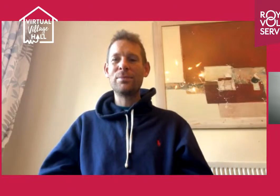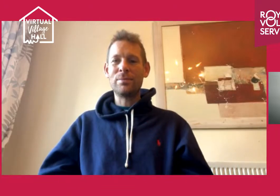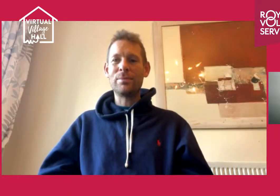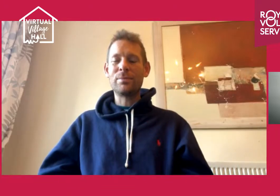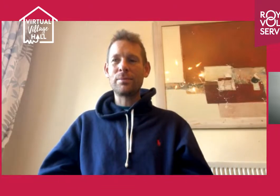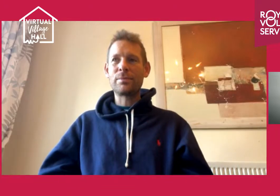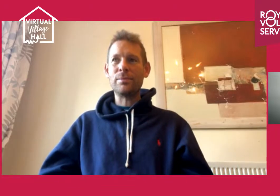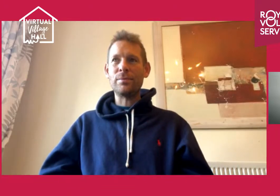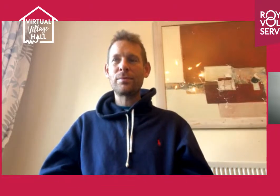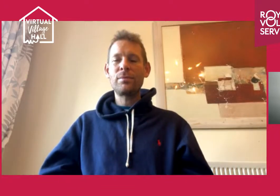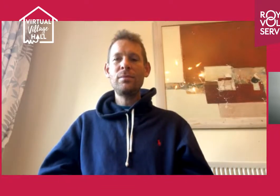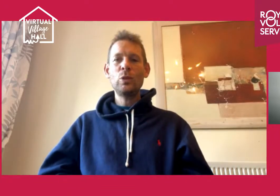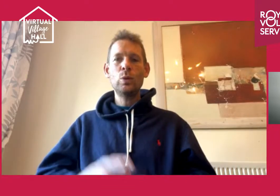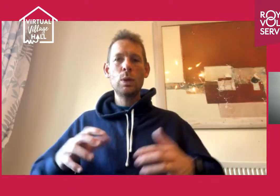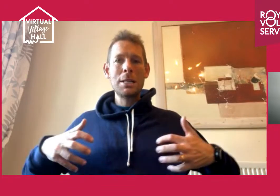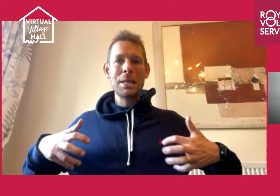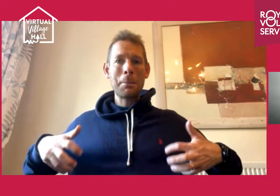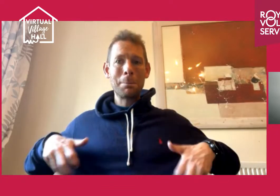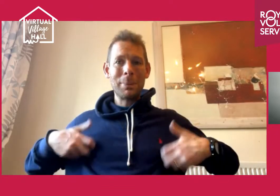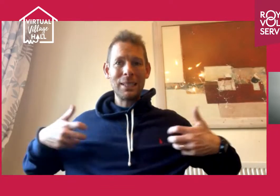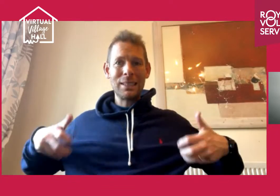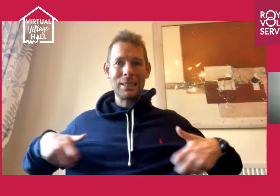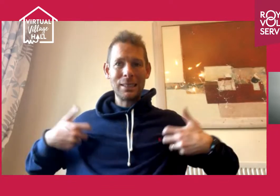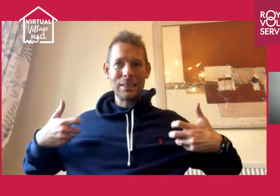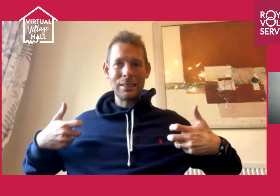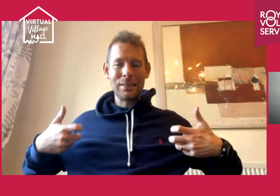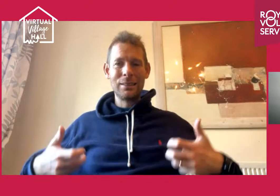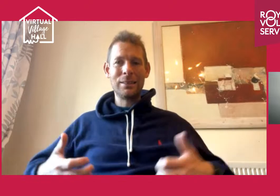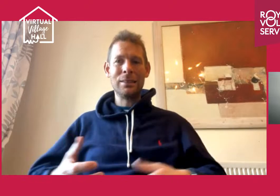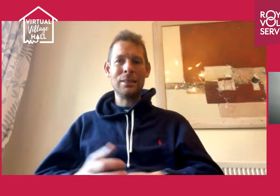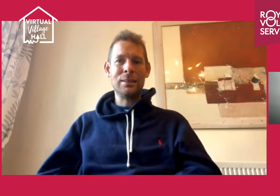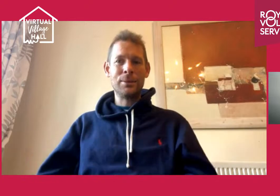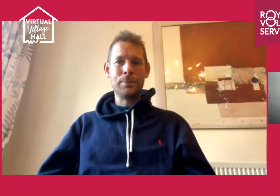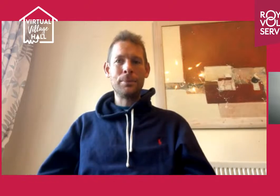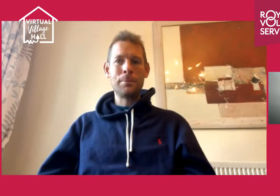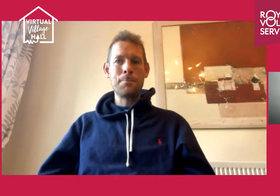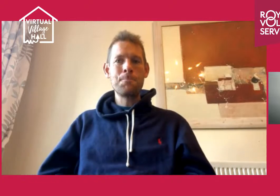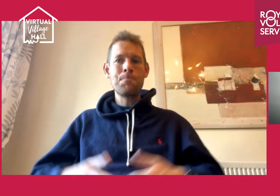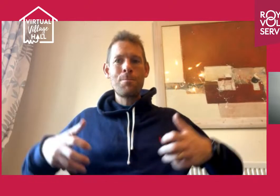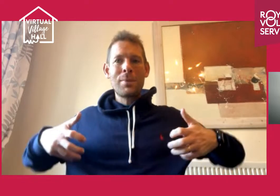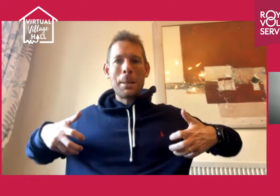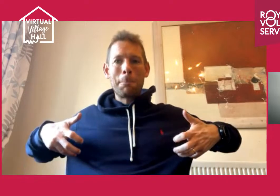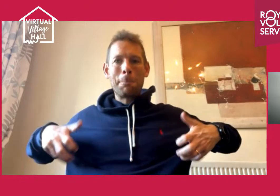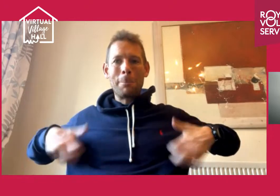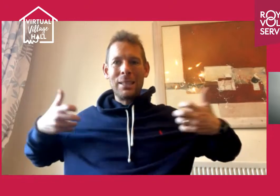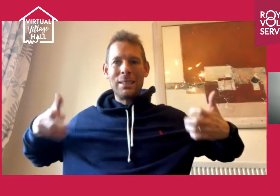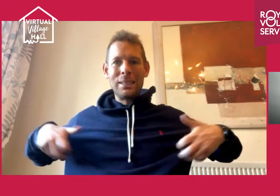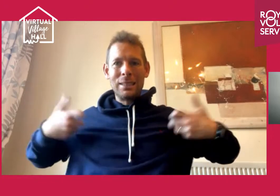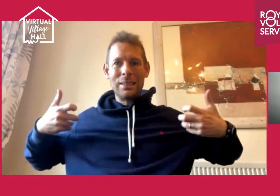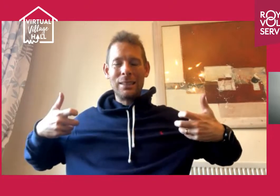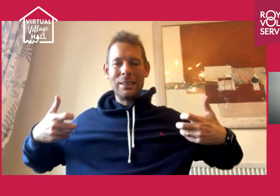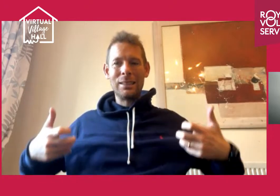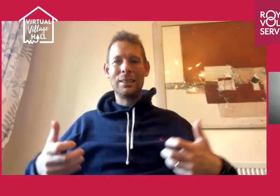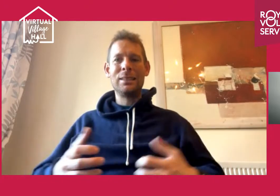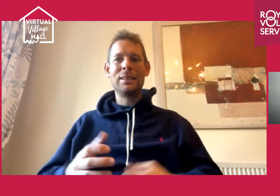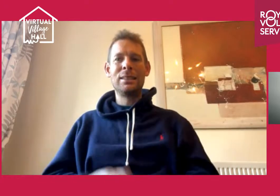Asia, or South America, some other animals. Maybe a monkey. monkey,